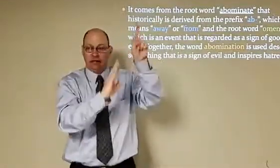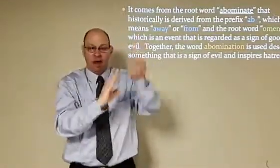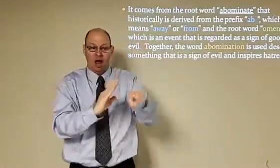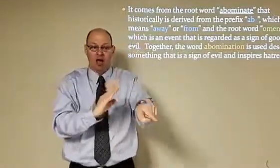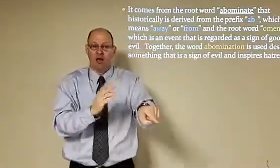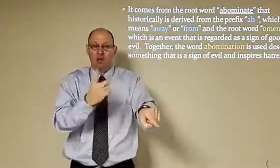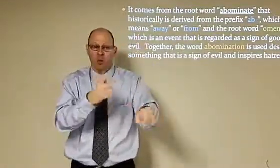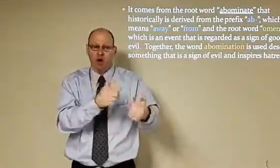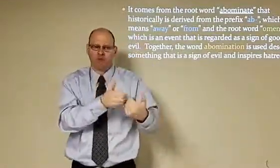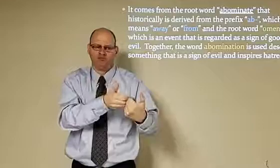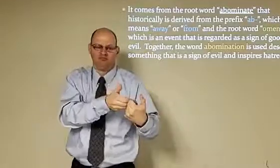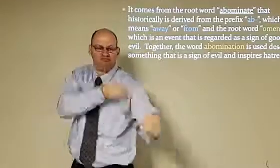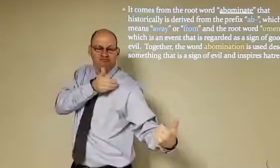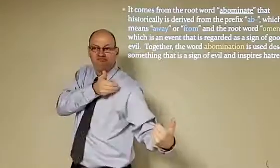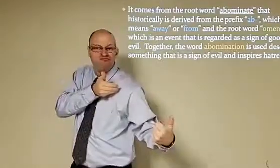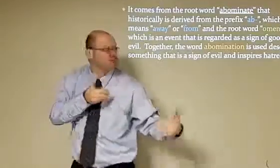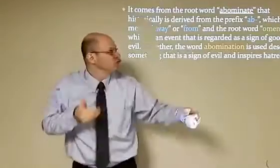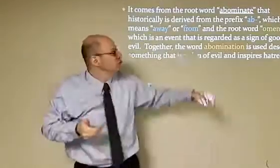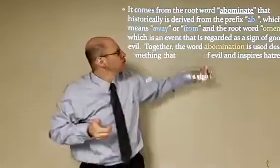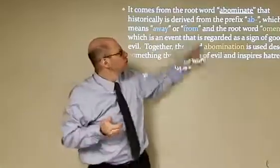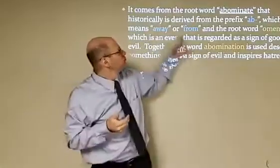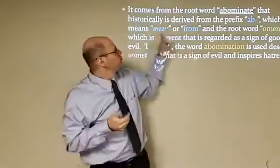So those that are against God,